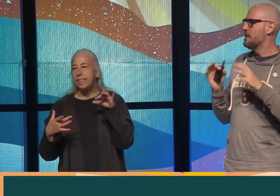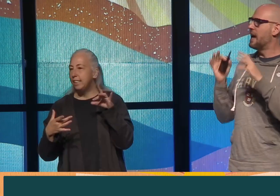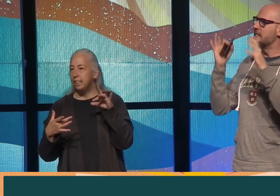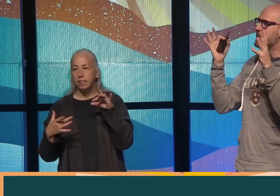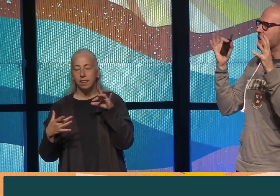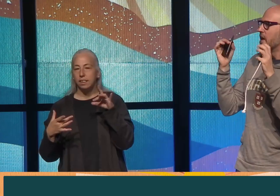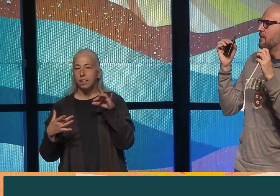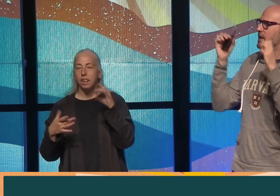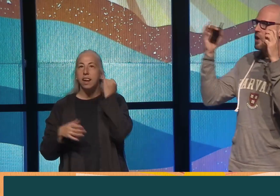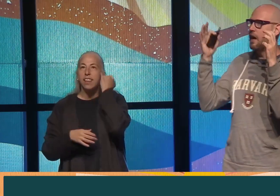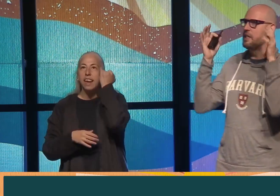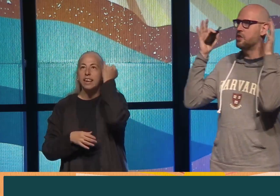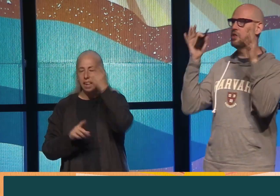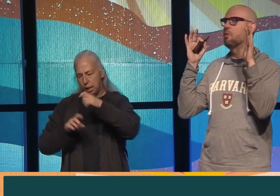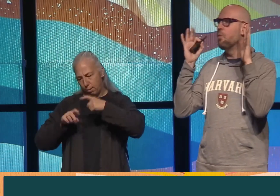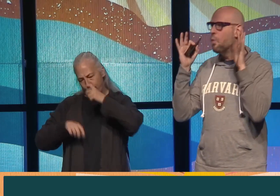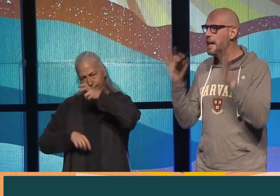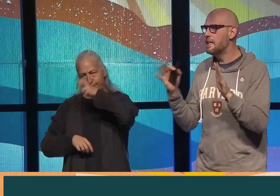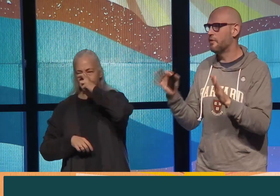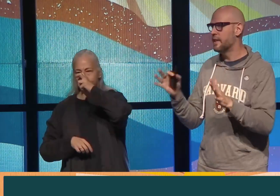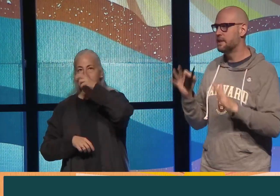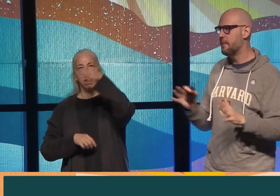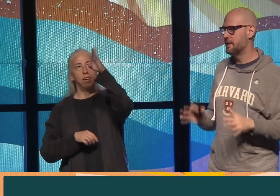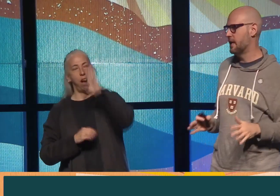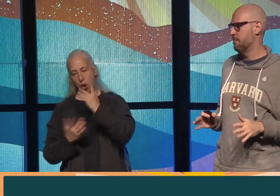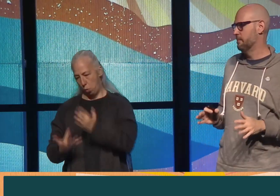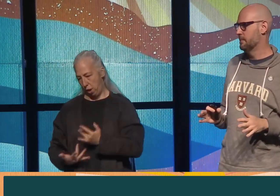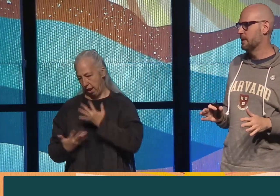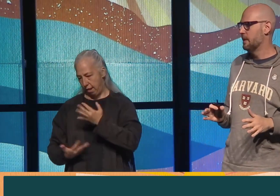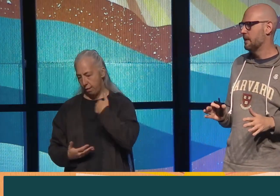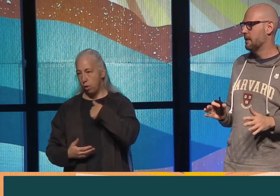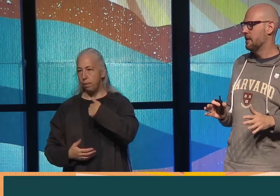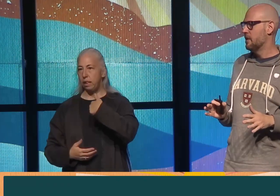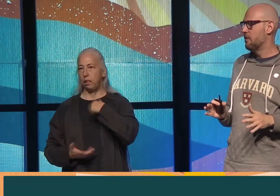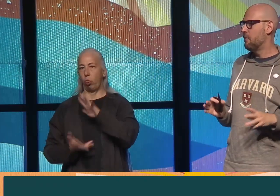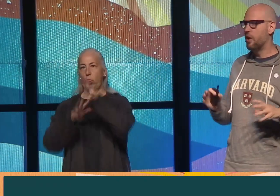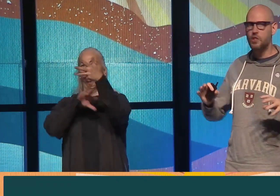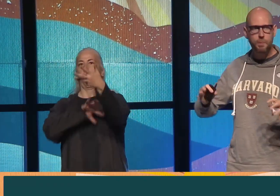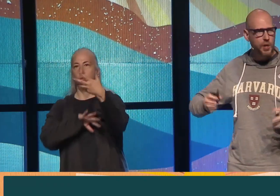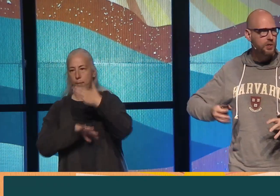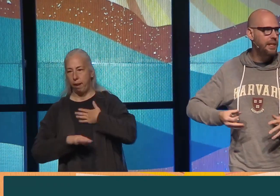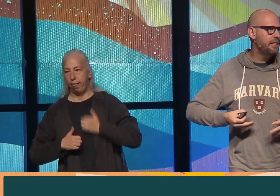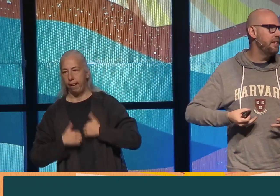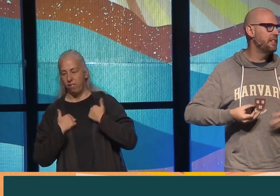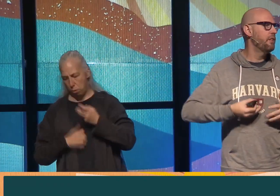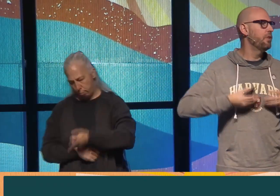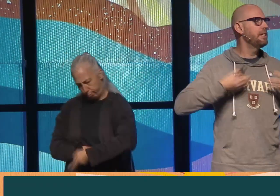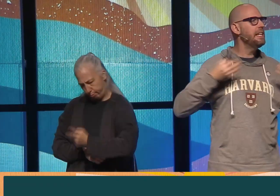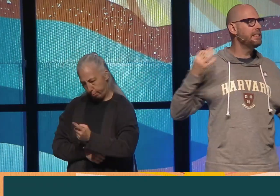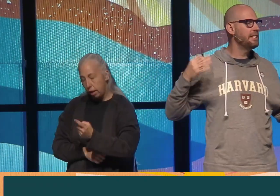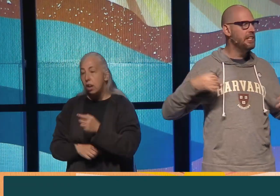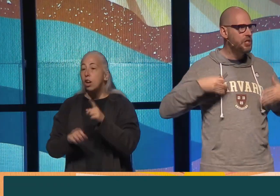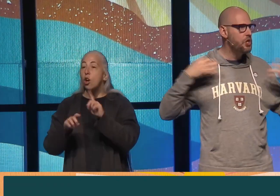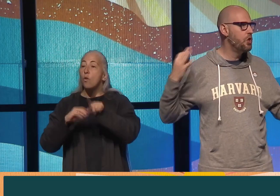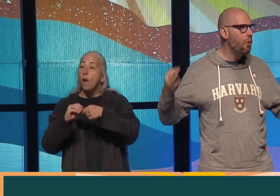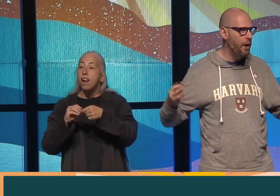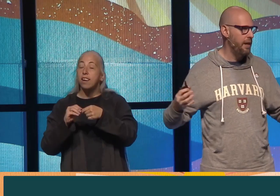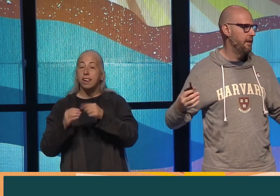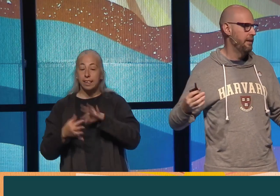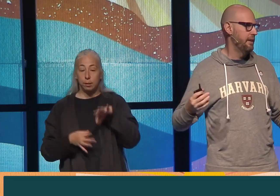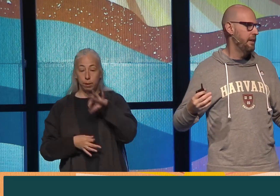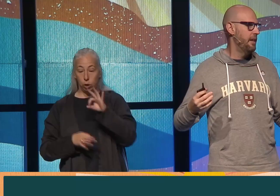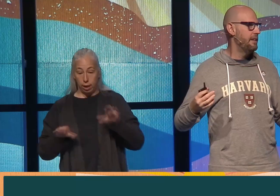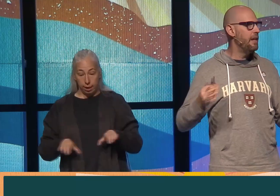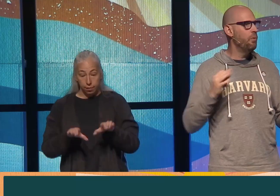the idea that God is just waiting for us to mess up. Right? When our spiritual activity doesn't release us into